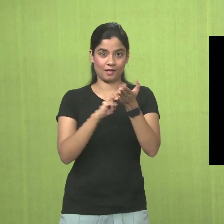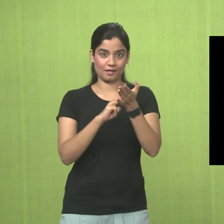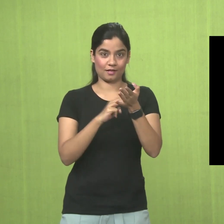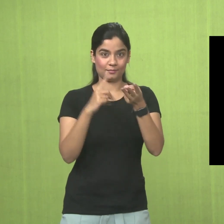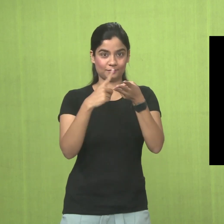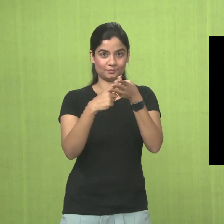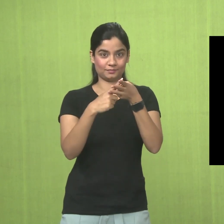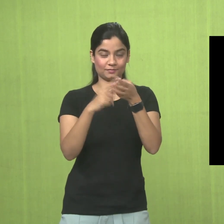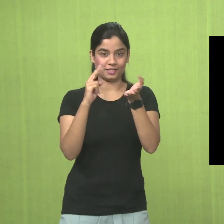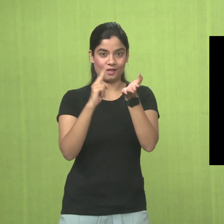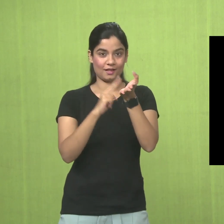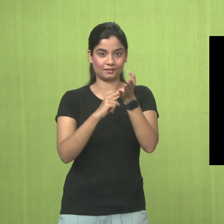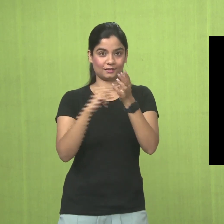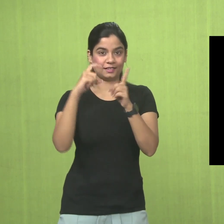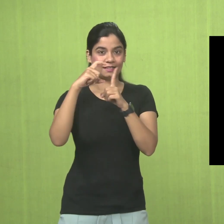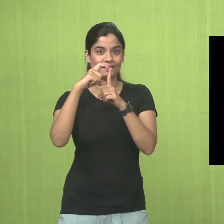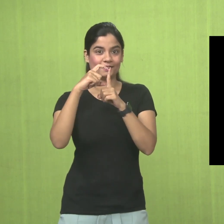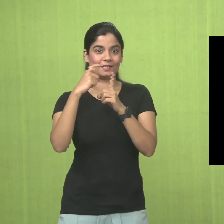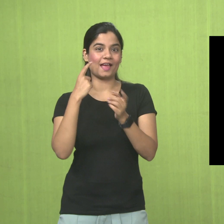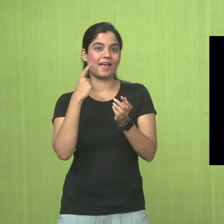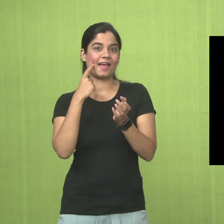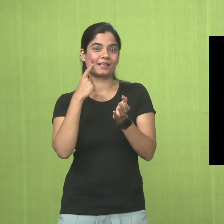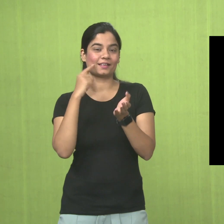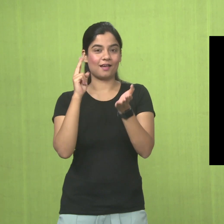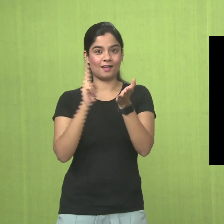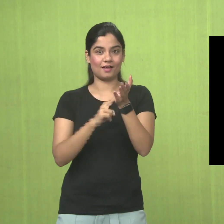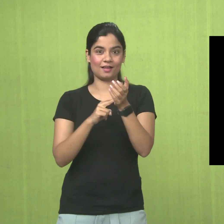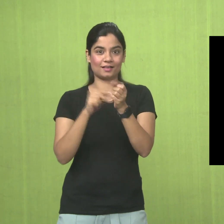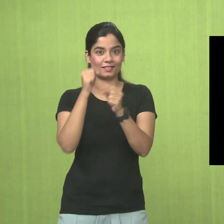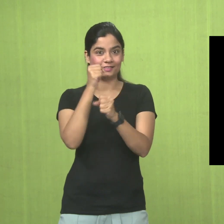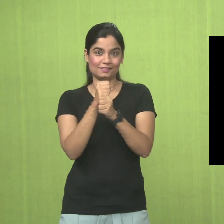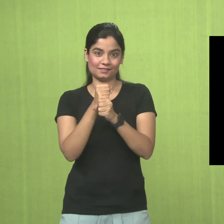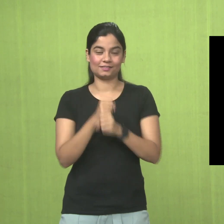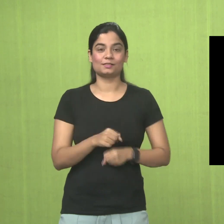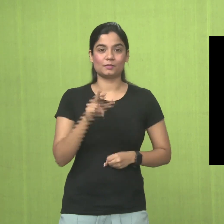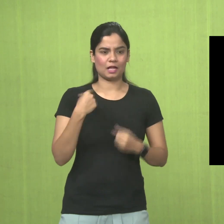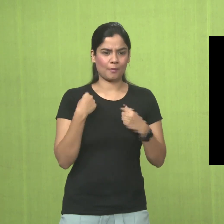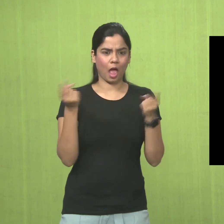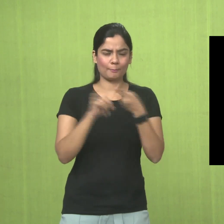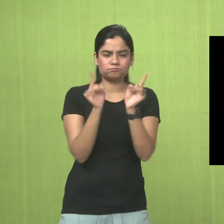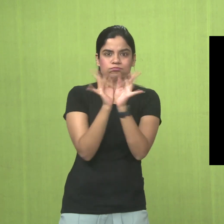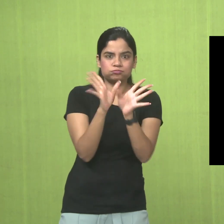Mending. Things that can be repaired by sewing or darning.